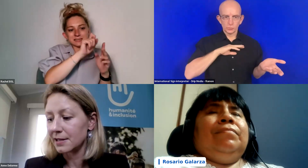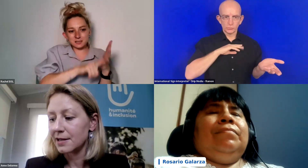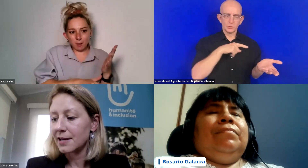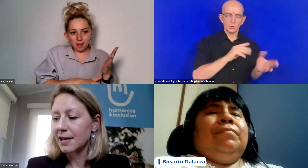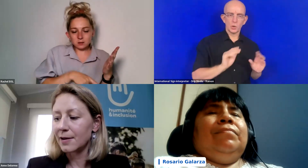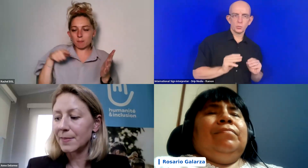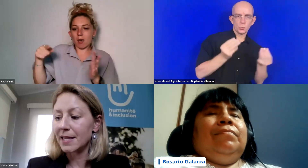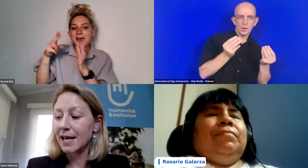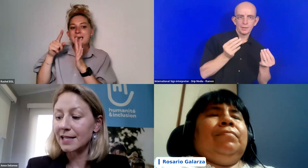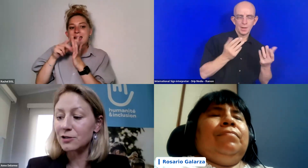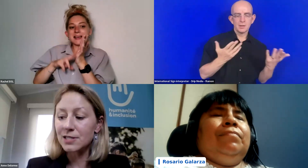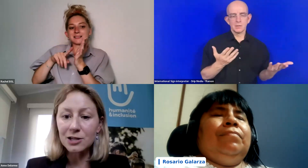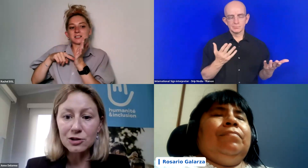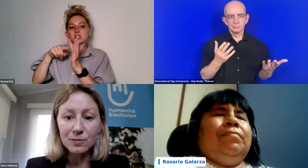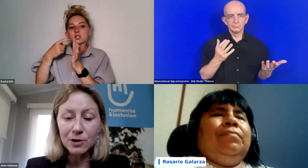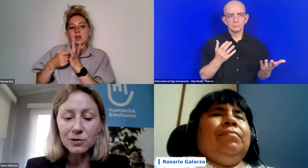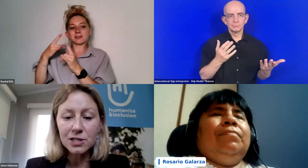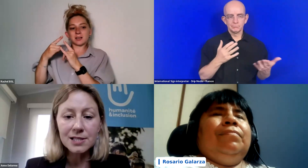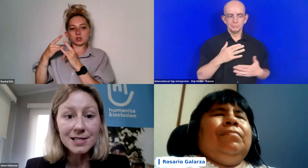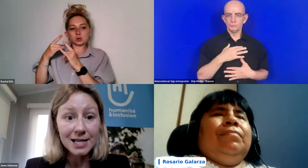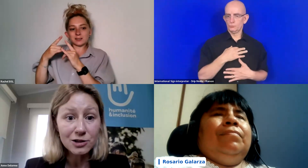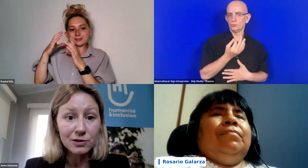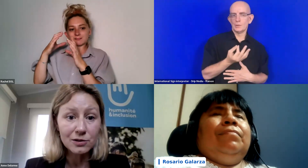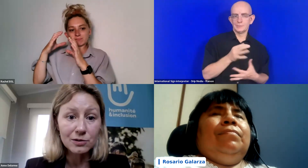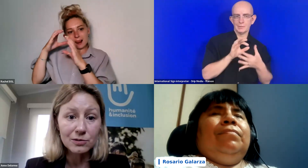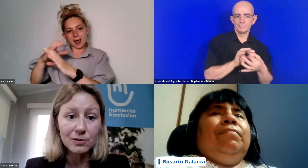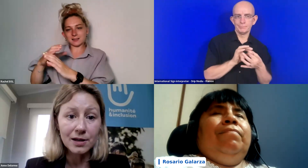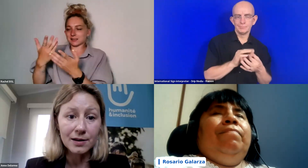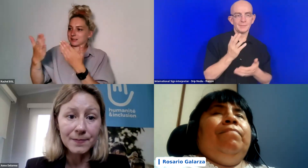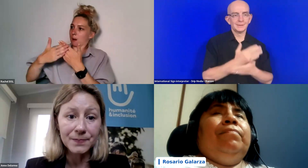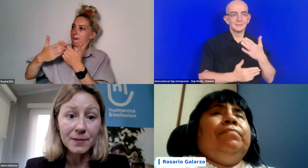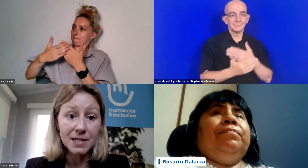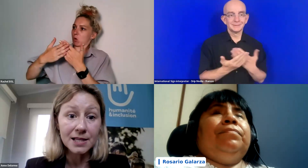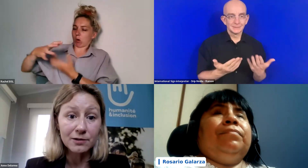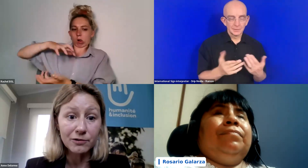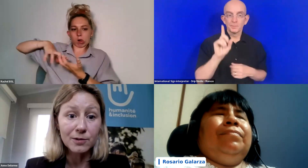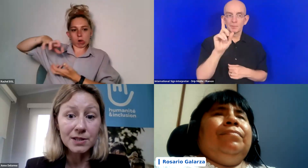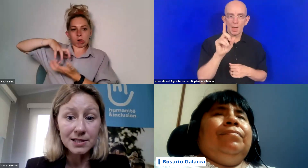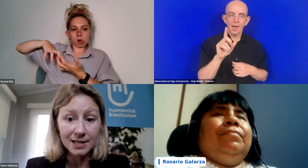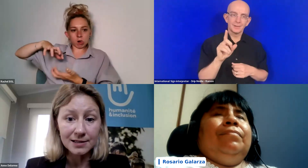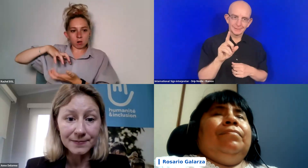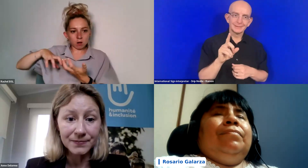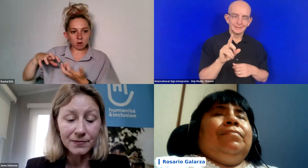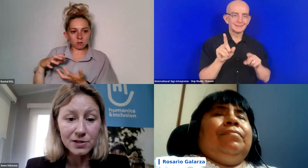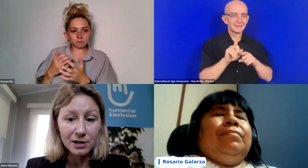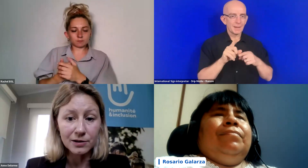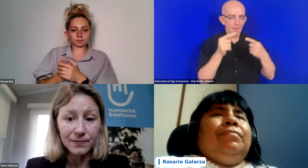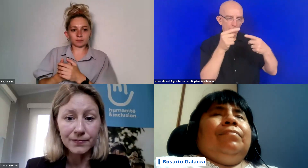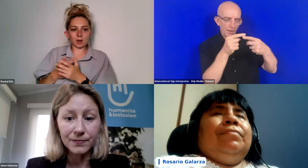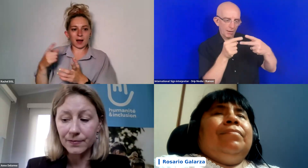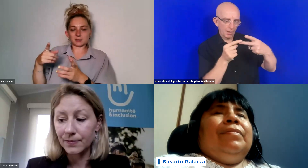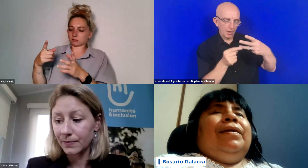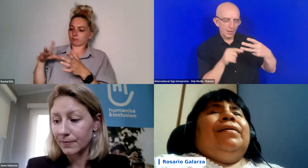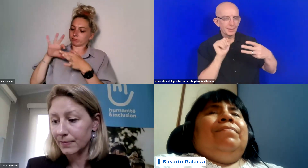complex. And that intersectional approach is essential to obtaining informed consent. Rosario.